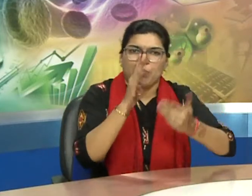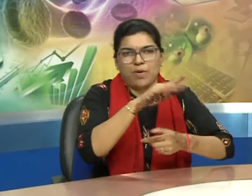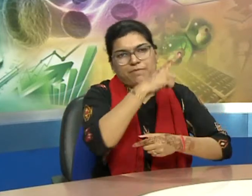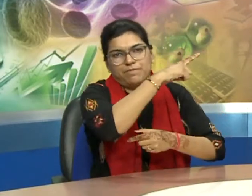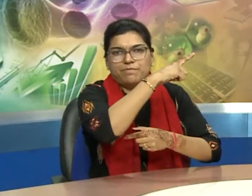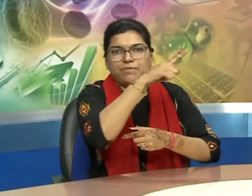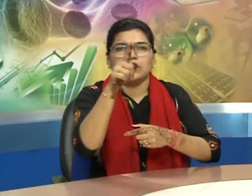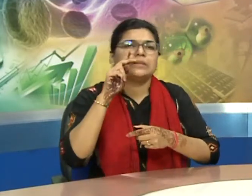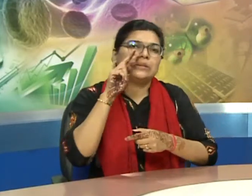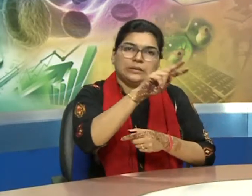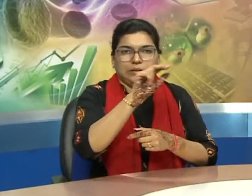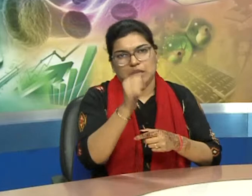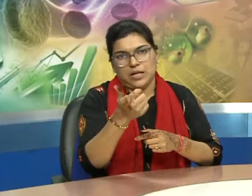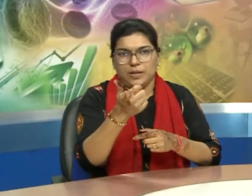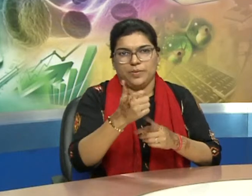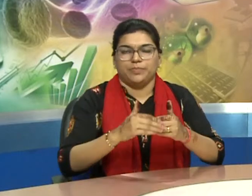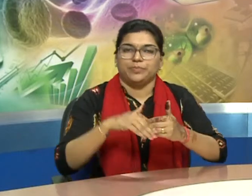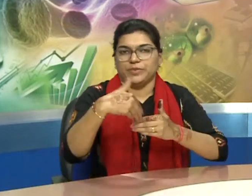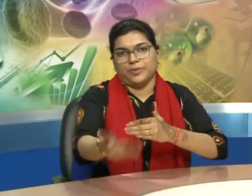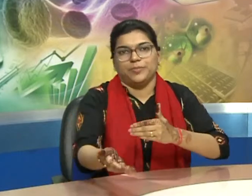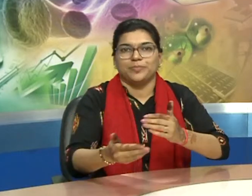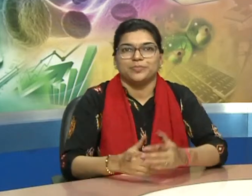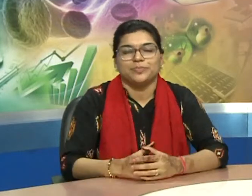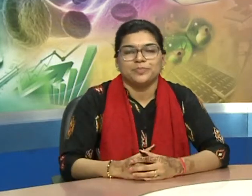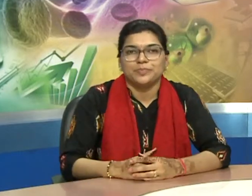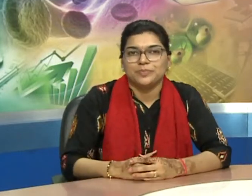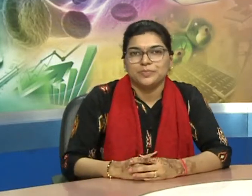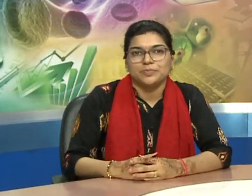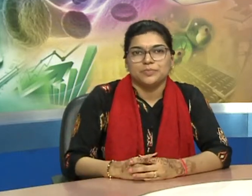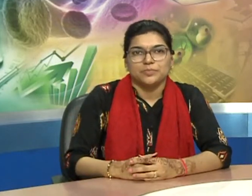These are some organizations. You can have a look at it.